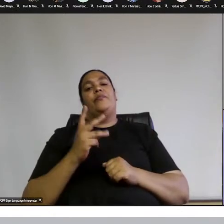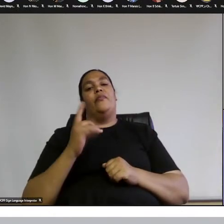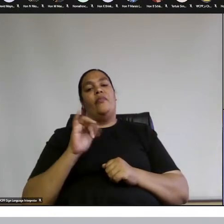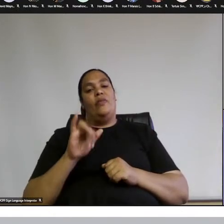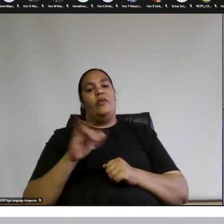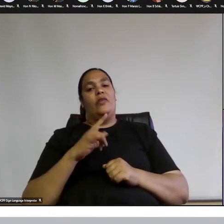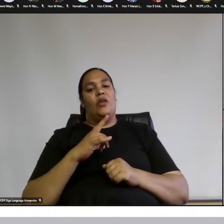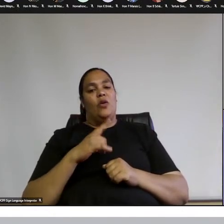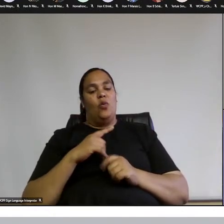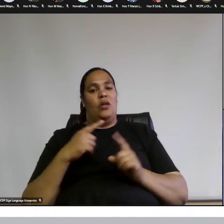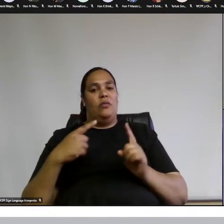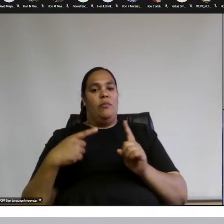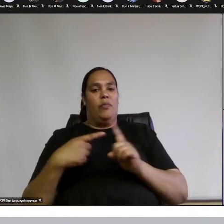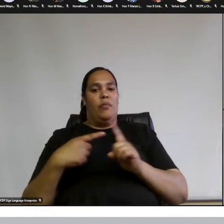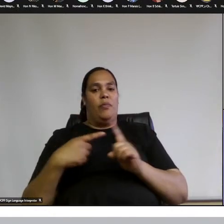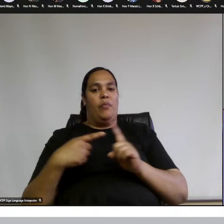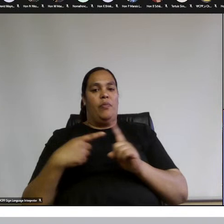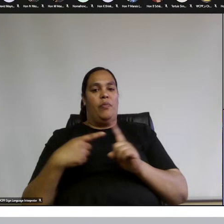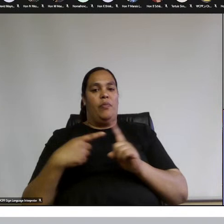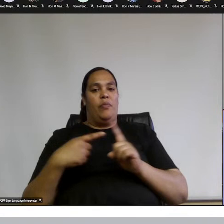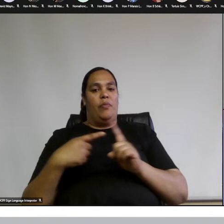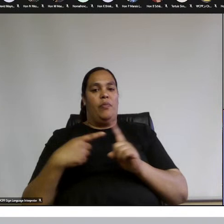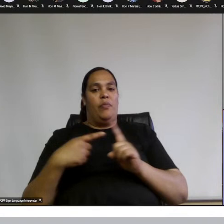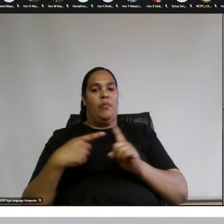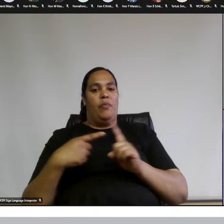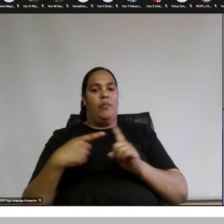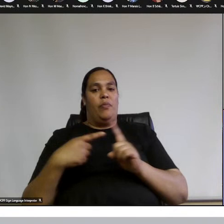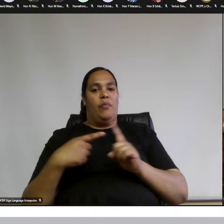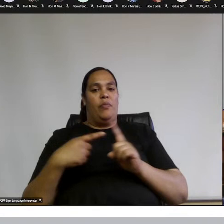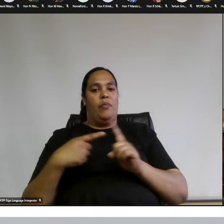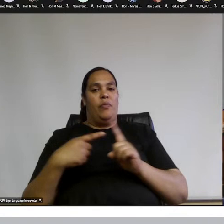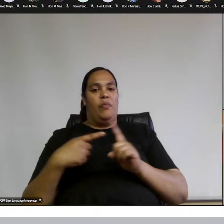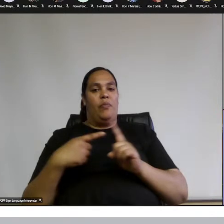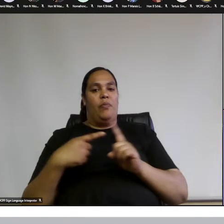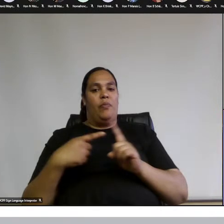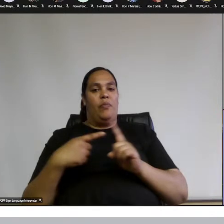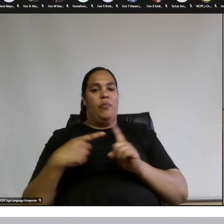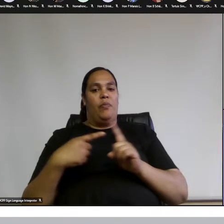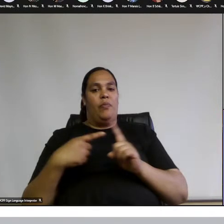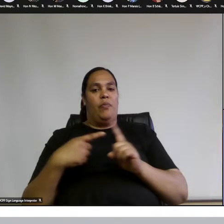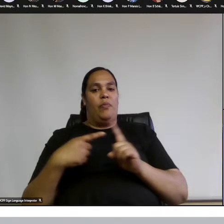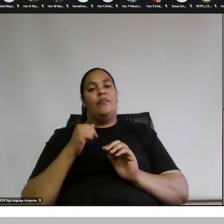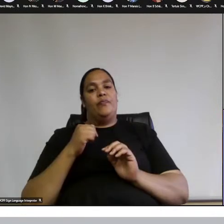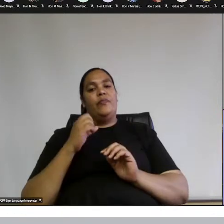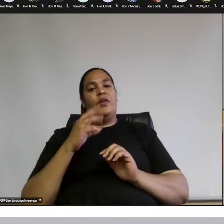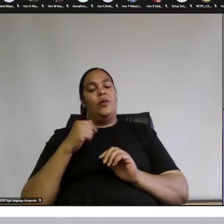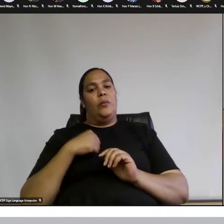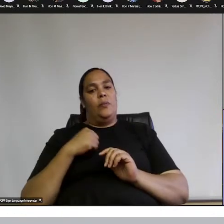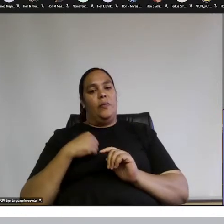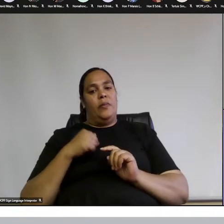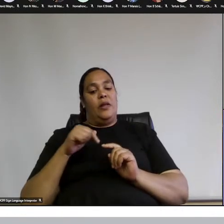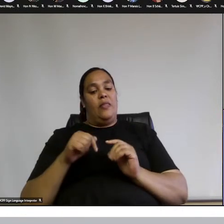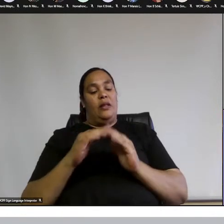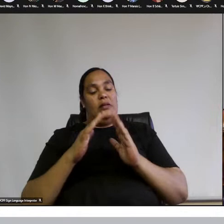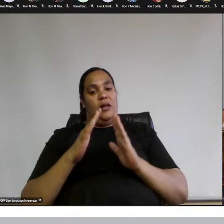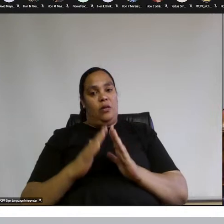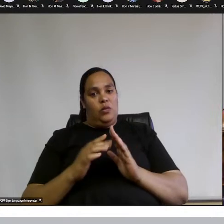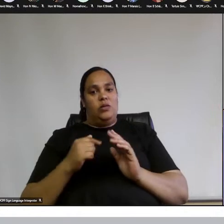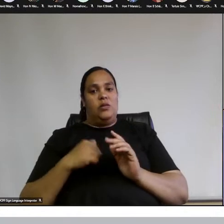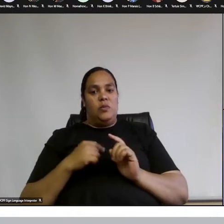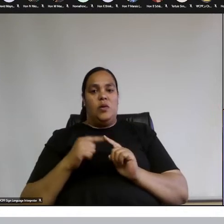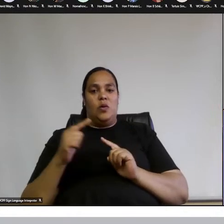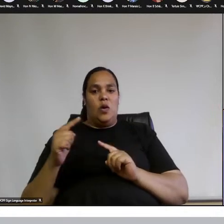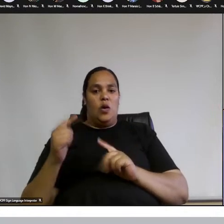in contravention of Rule 59 of the Standing Rules. I undertook in this House